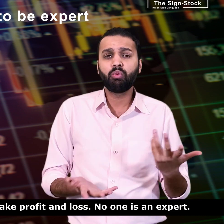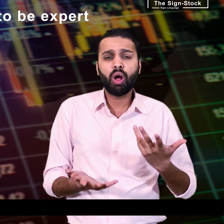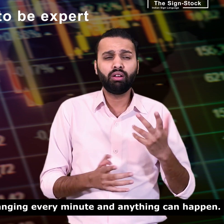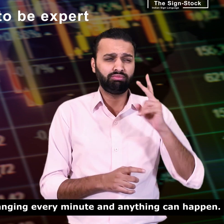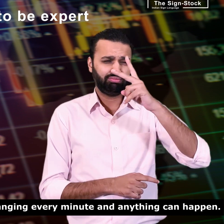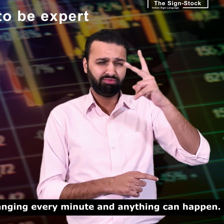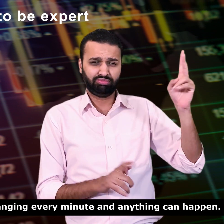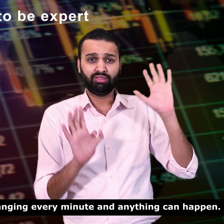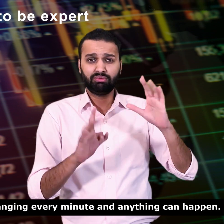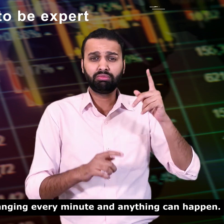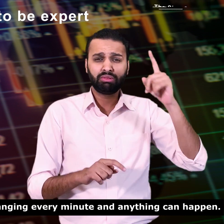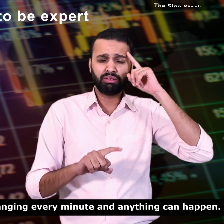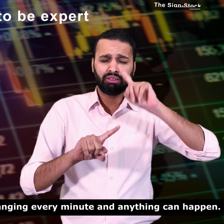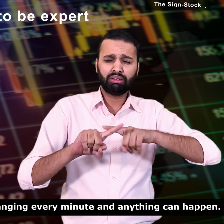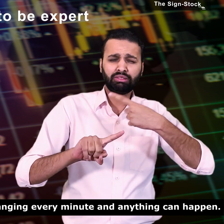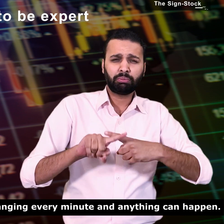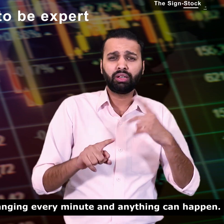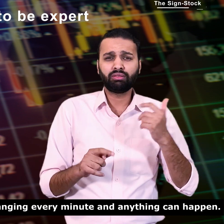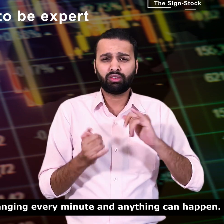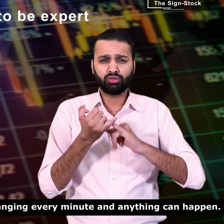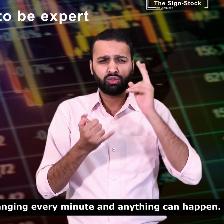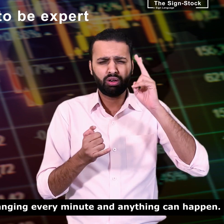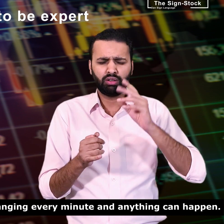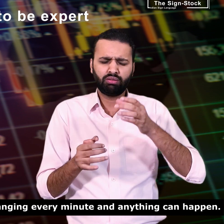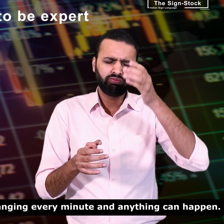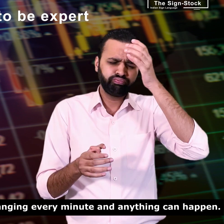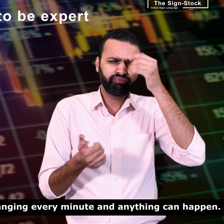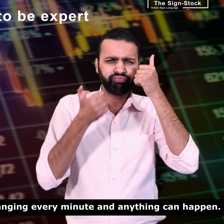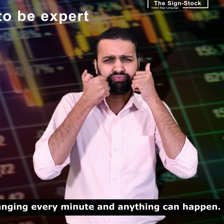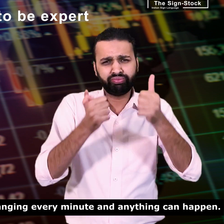You should know that stock prices keep changing every minute and anything can happen.